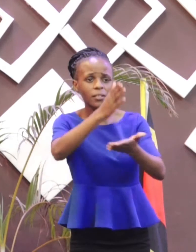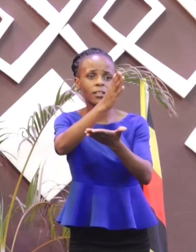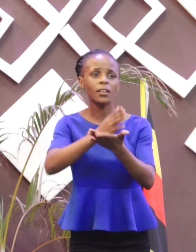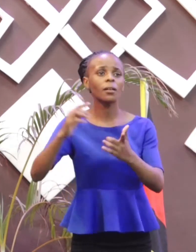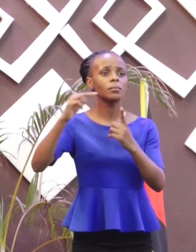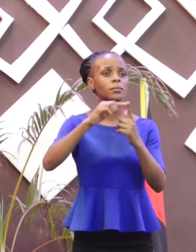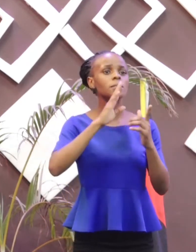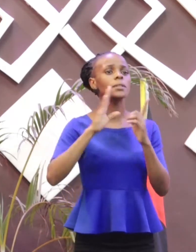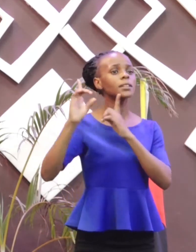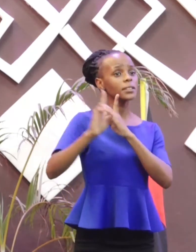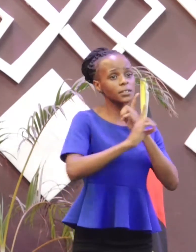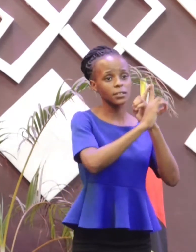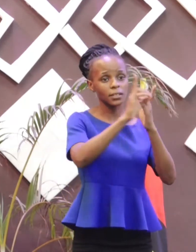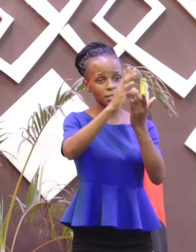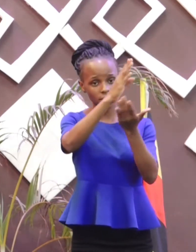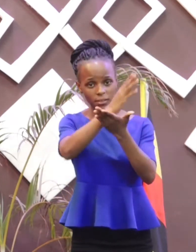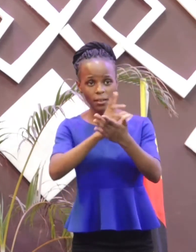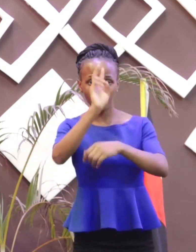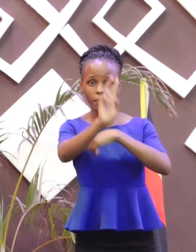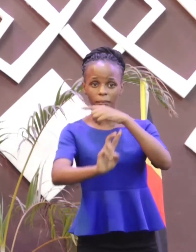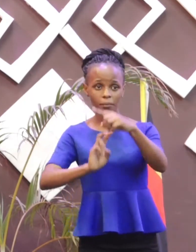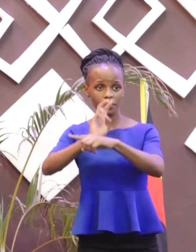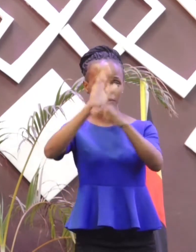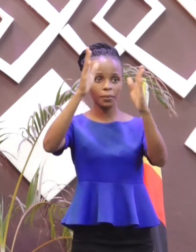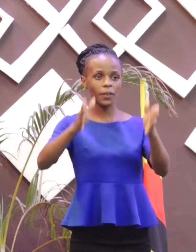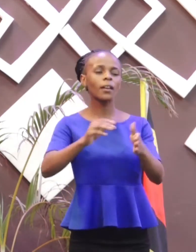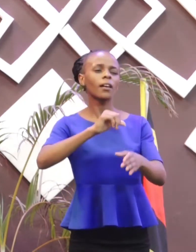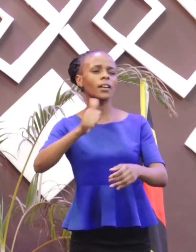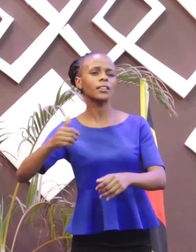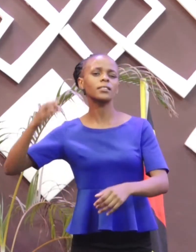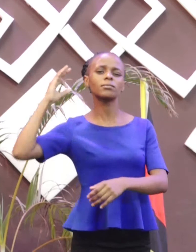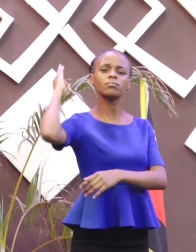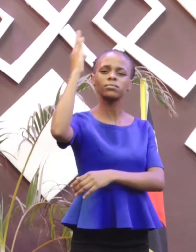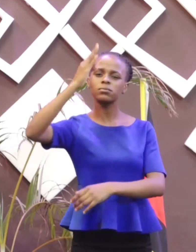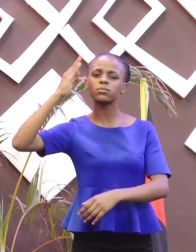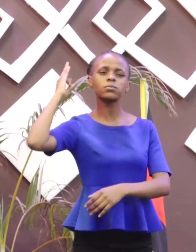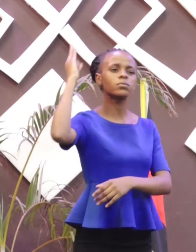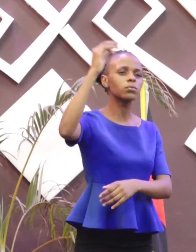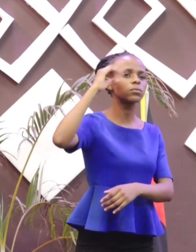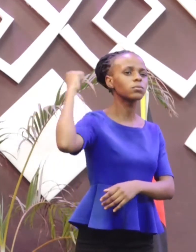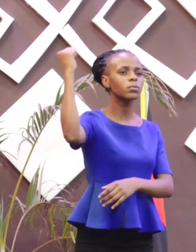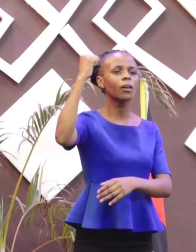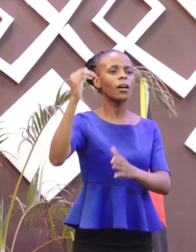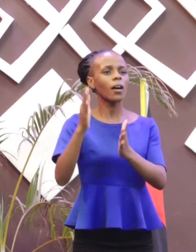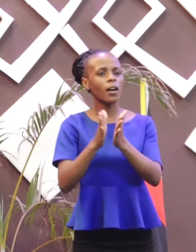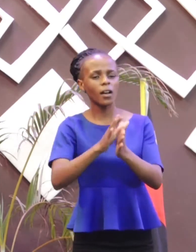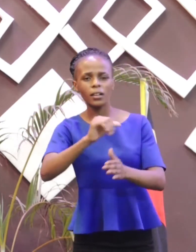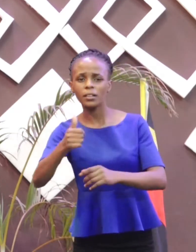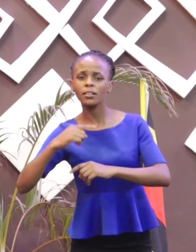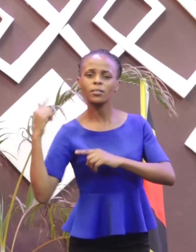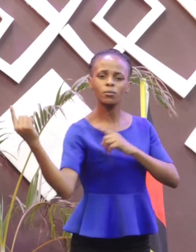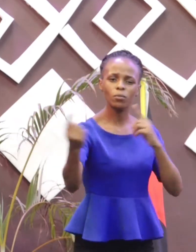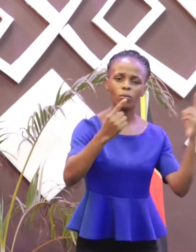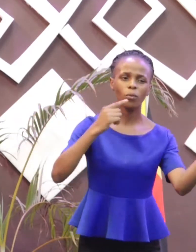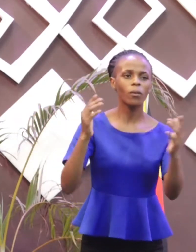abatume n'abalala bannabbi n'abalala ababuulizi n'abalala abalonda